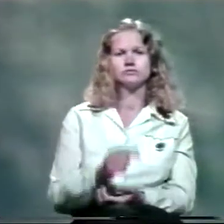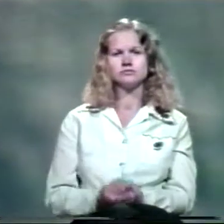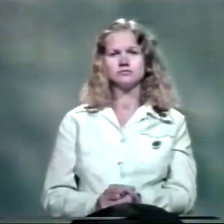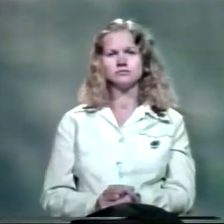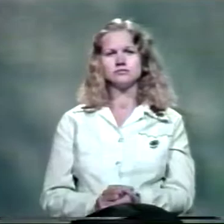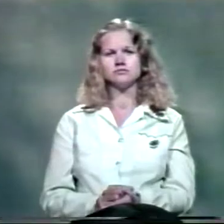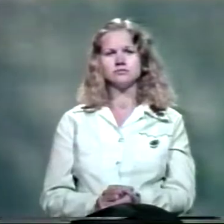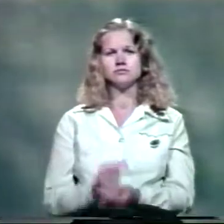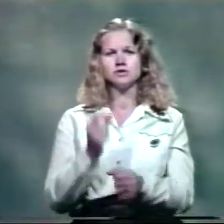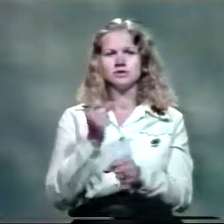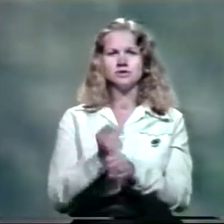Next year.